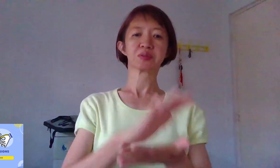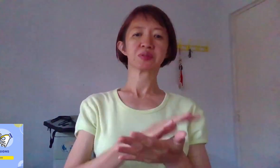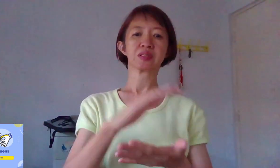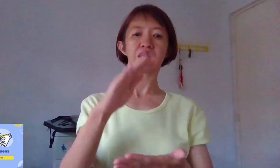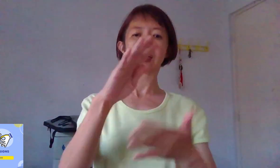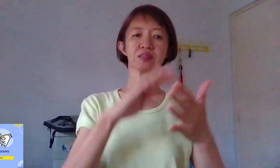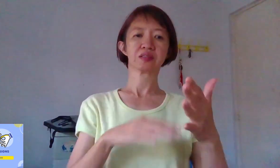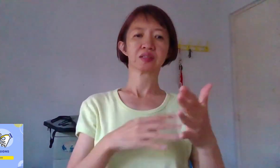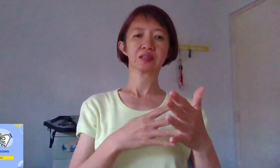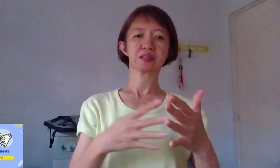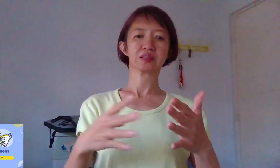school calendar